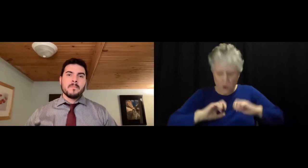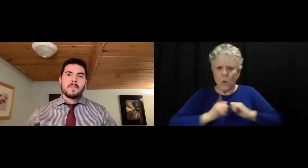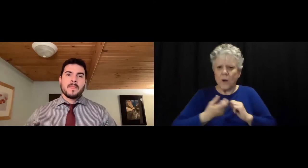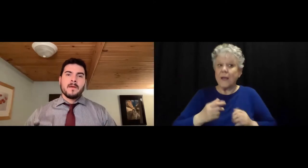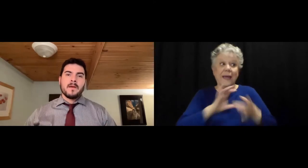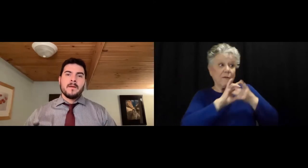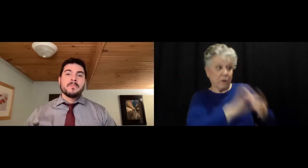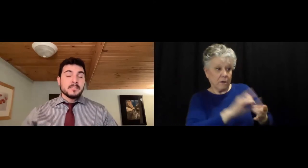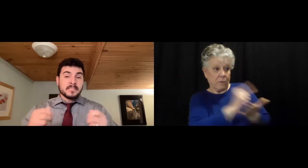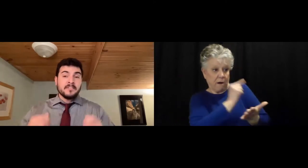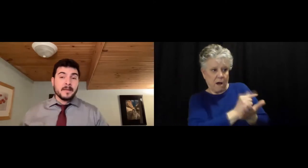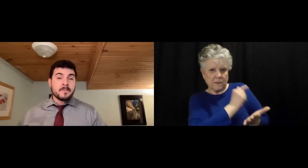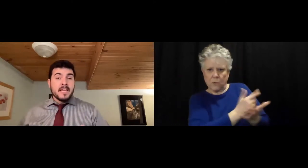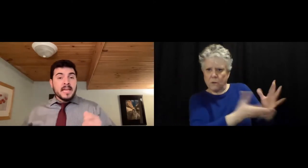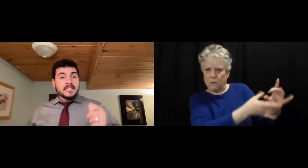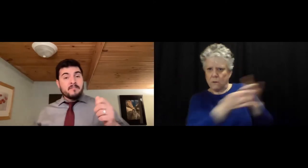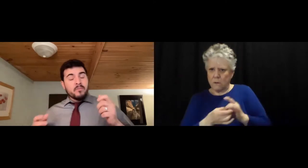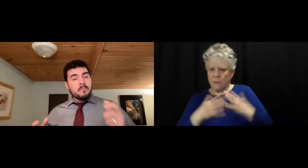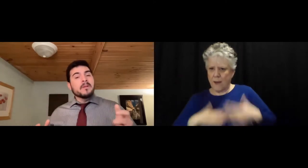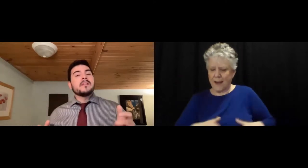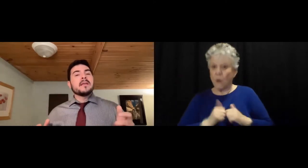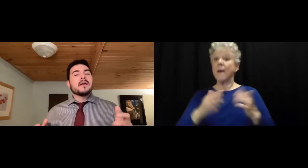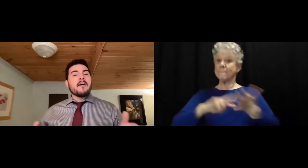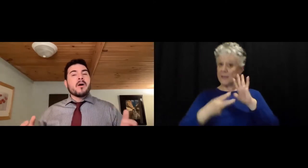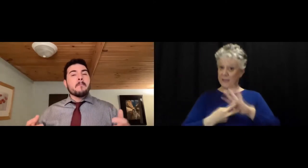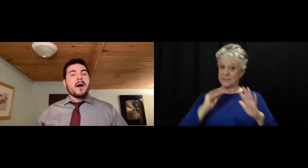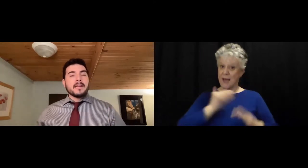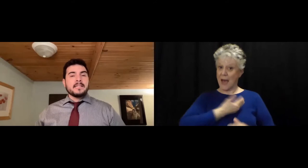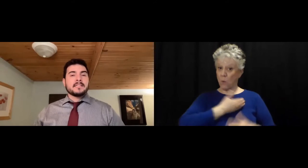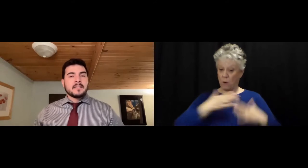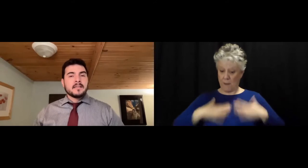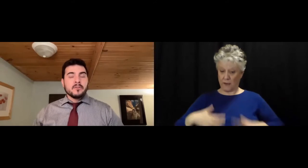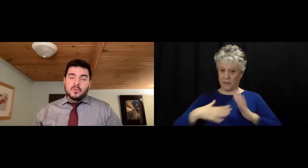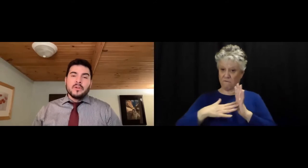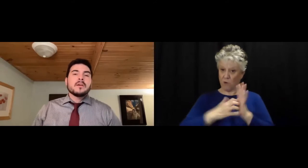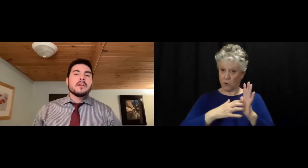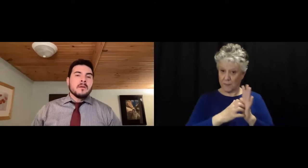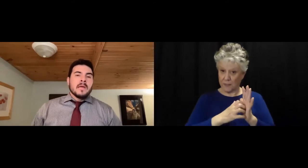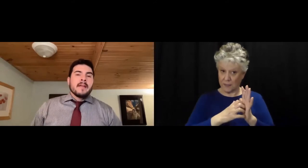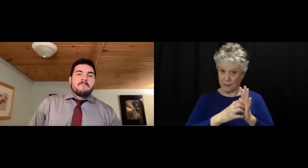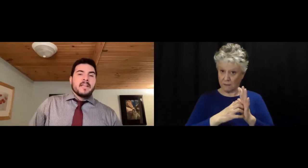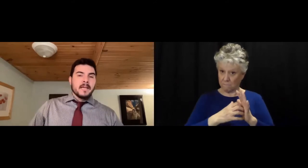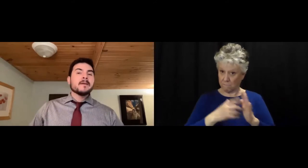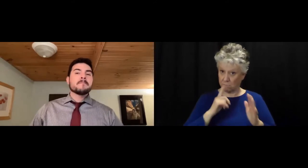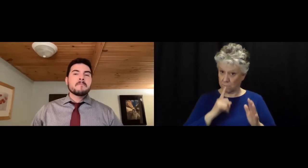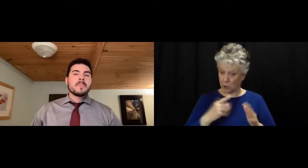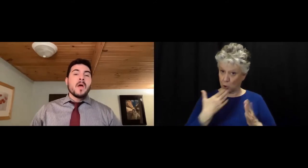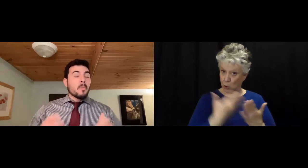gospel? Specifically, is the vulnerability of our bodies good and